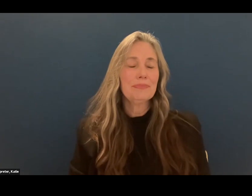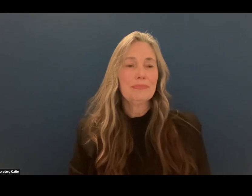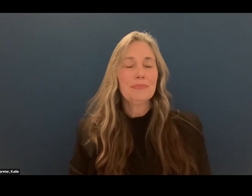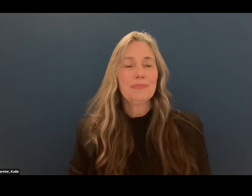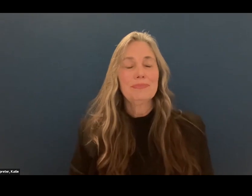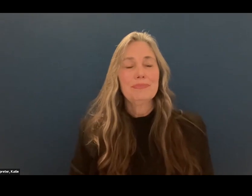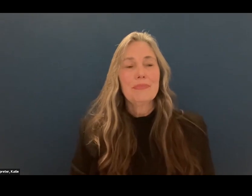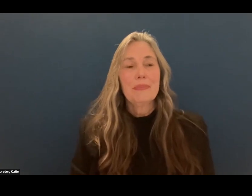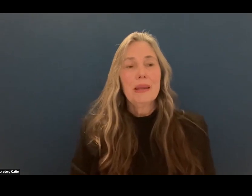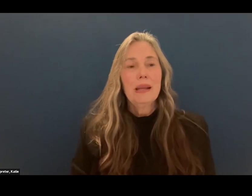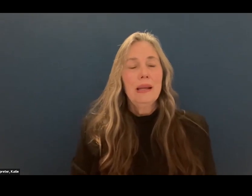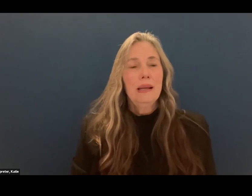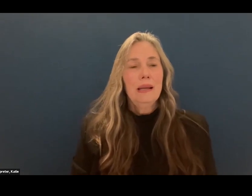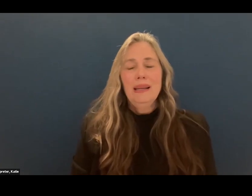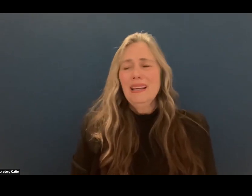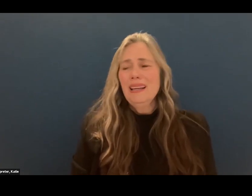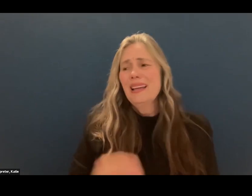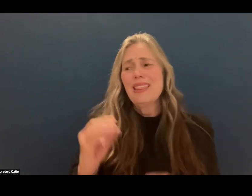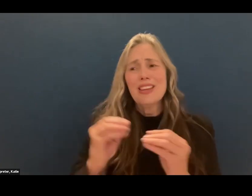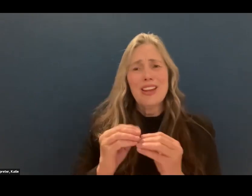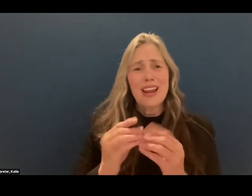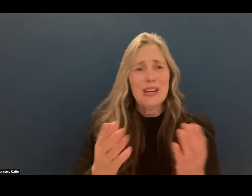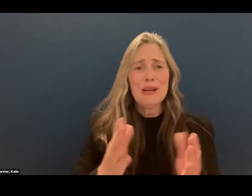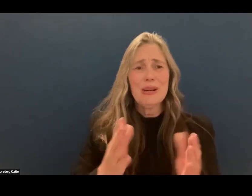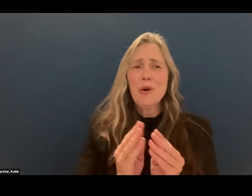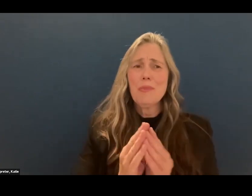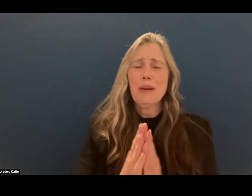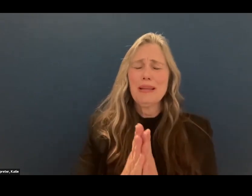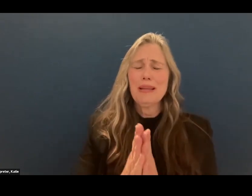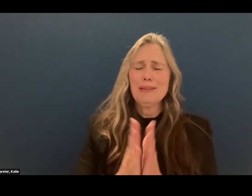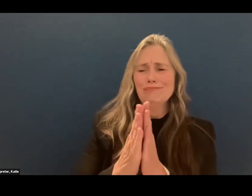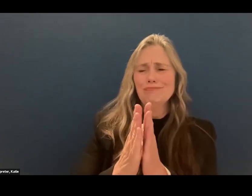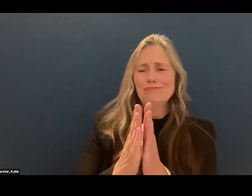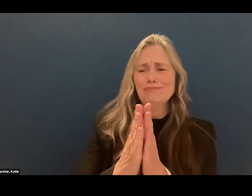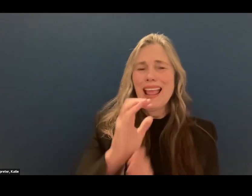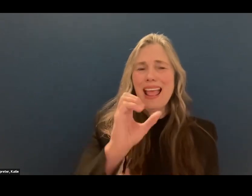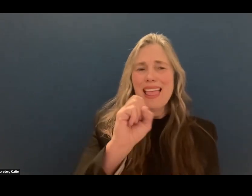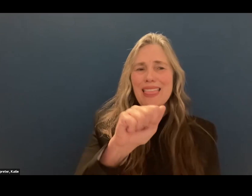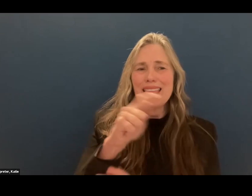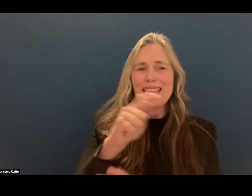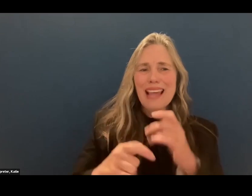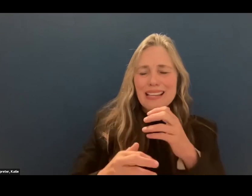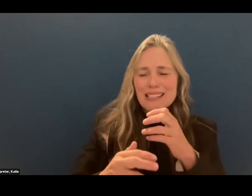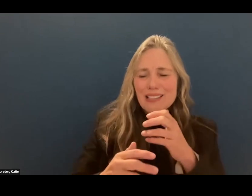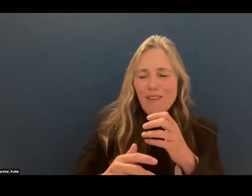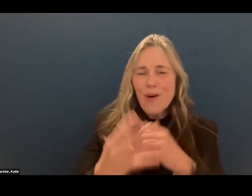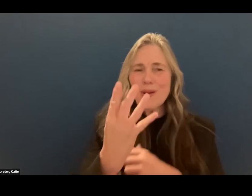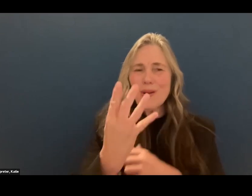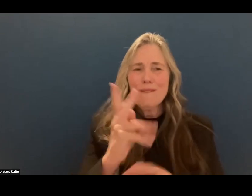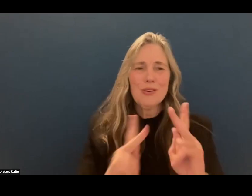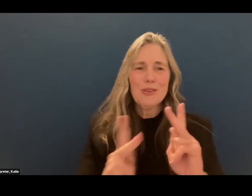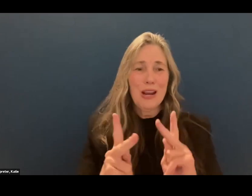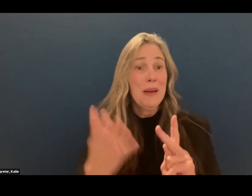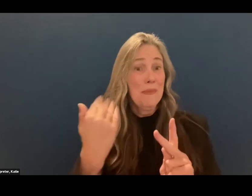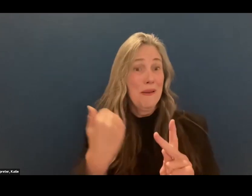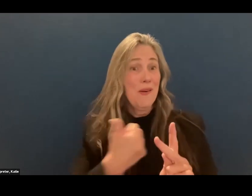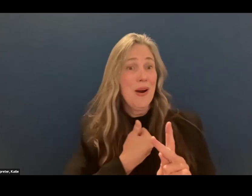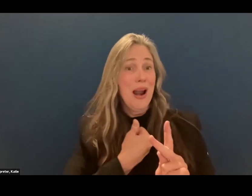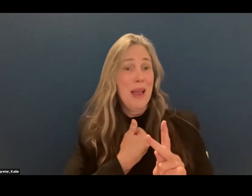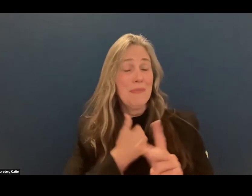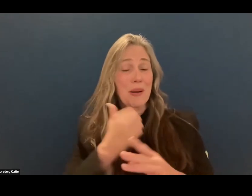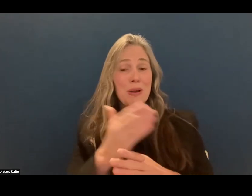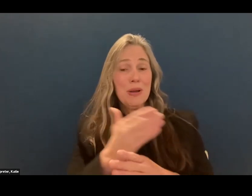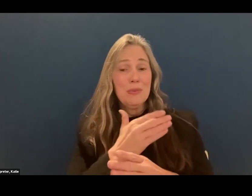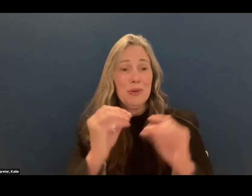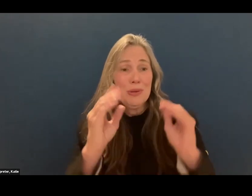First of all, they're no longer here, but I just wanted to compliment the saxophone quartet. That's always a pleasure as a former music teacher to see that kind of stuff